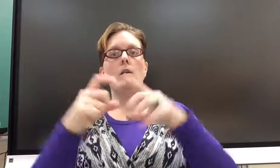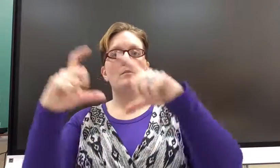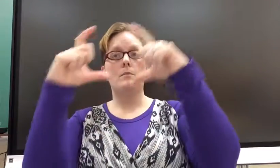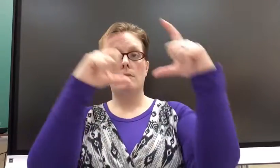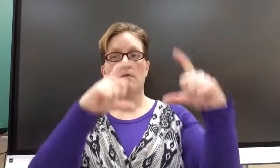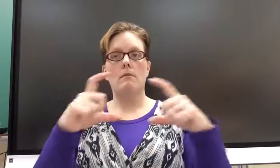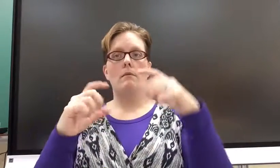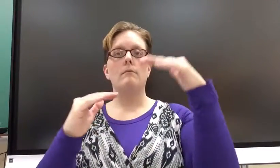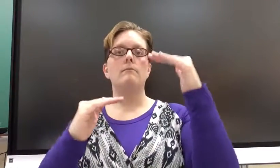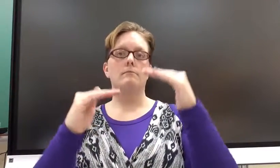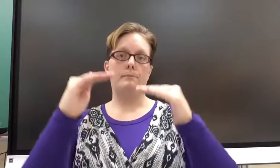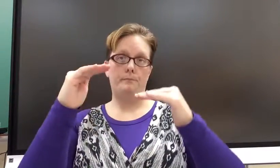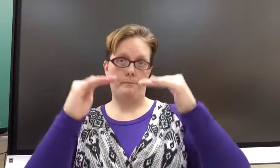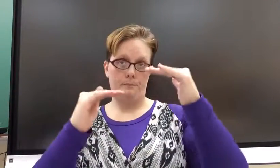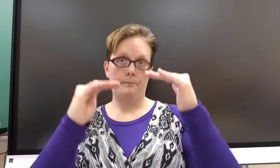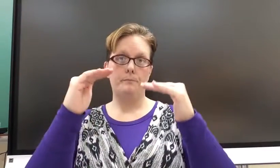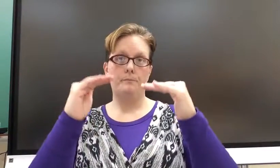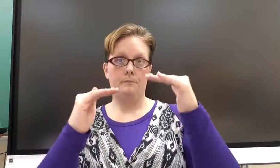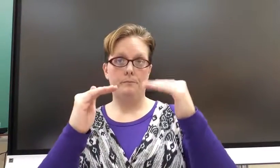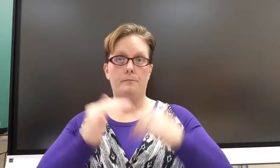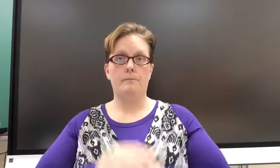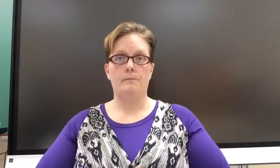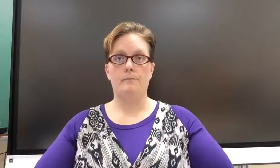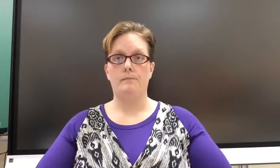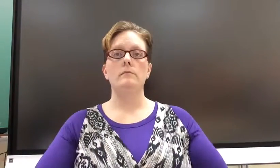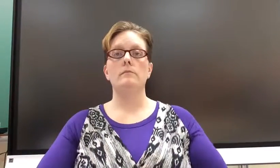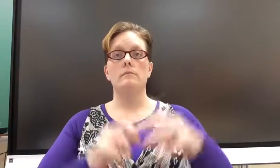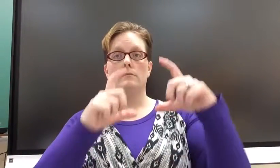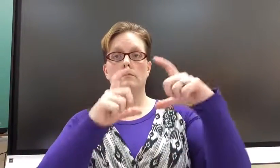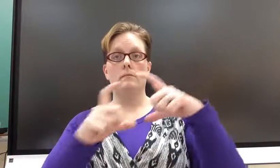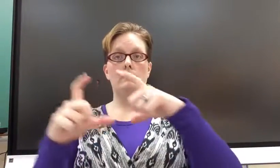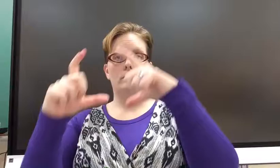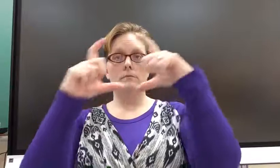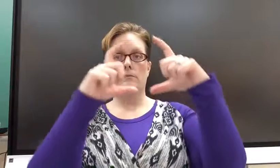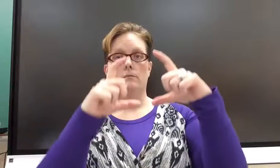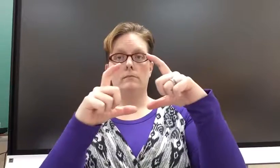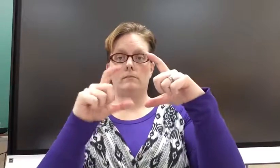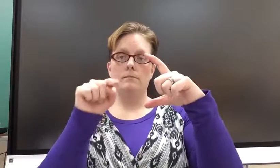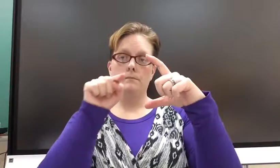Also, the cell membrane will help the cell keep its homeostasis levels of balance.